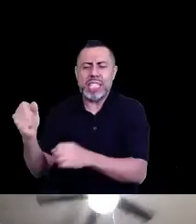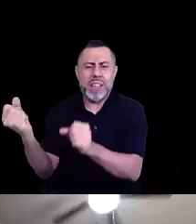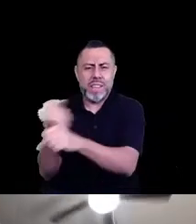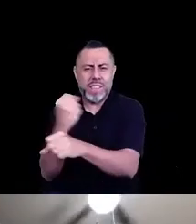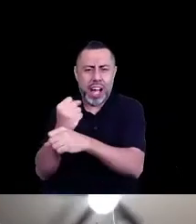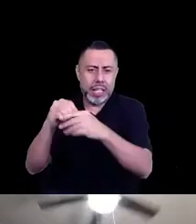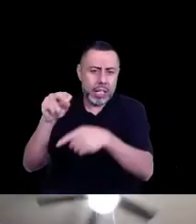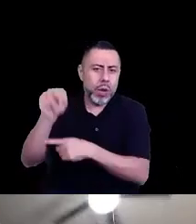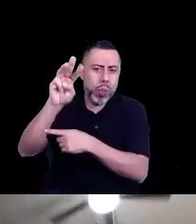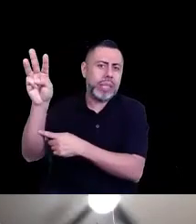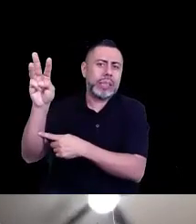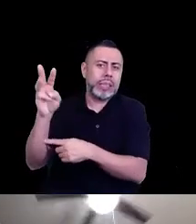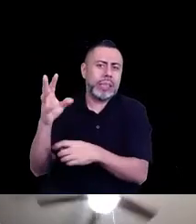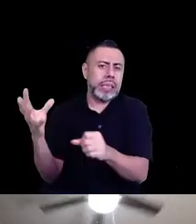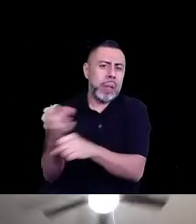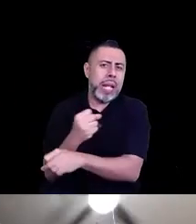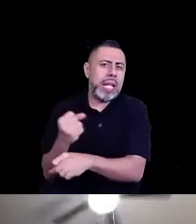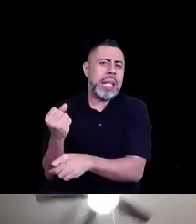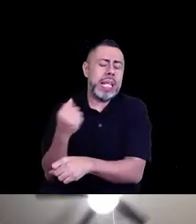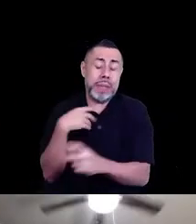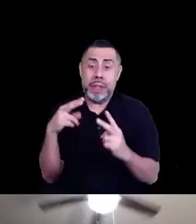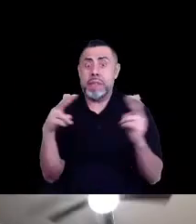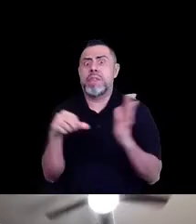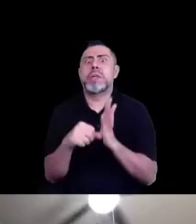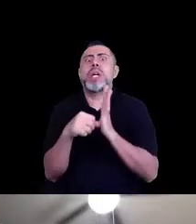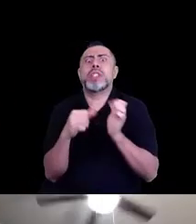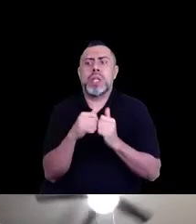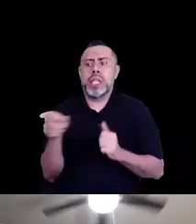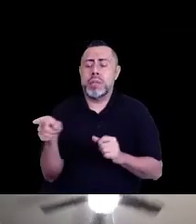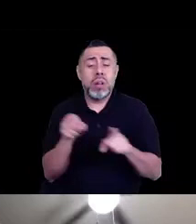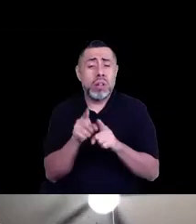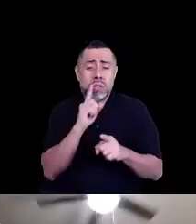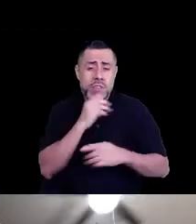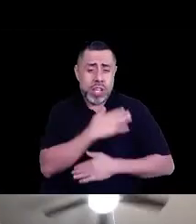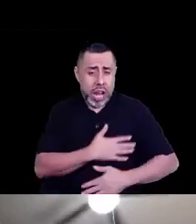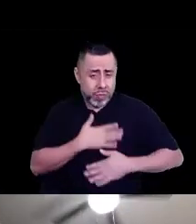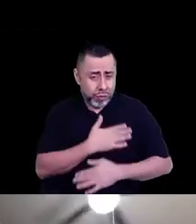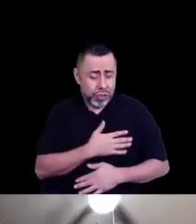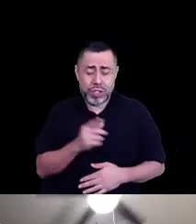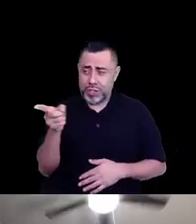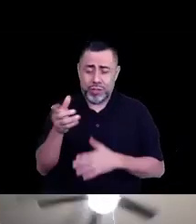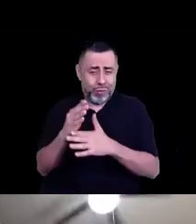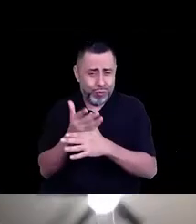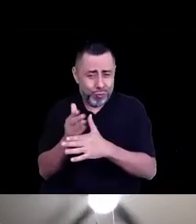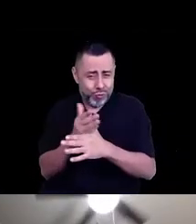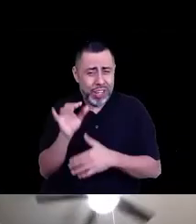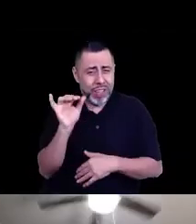Northwest. I was really impressed with that. And I really appreciate you sharing